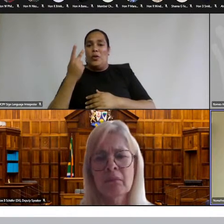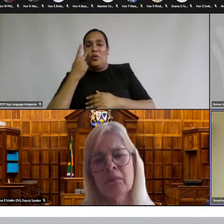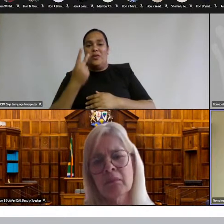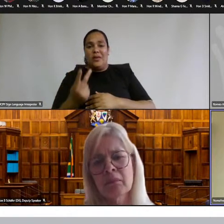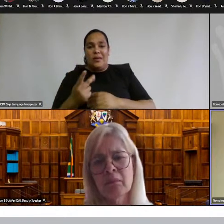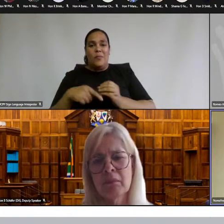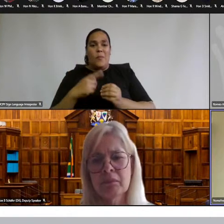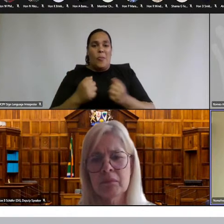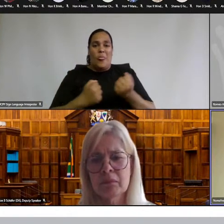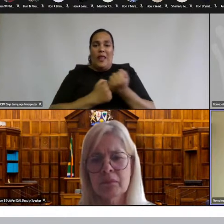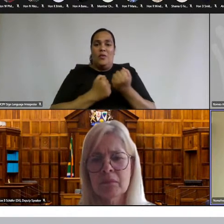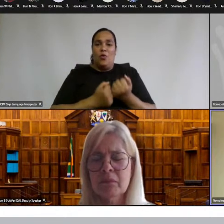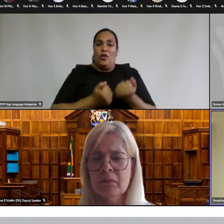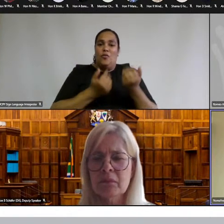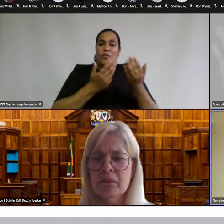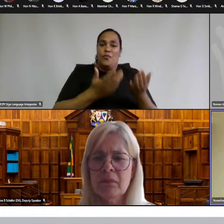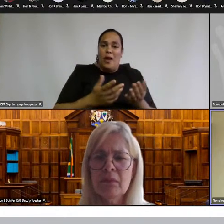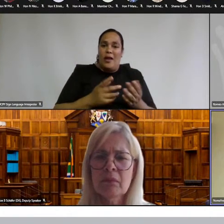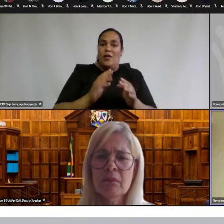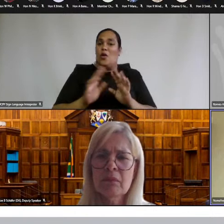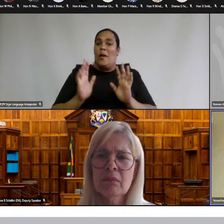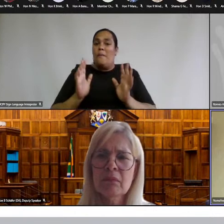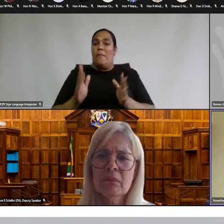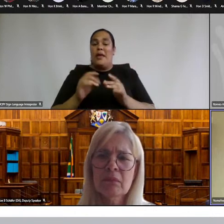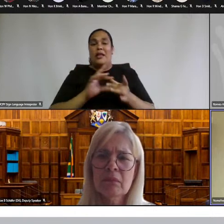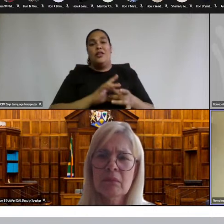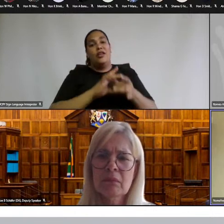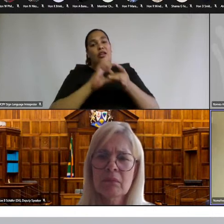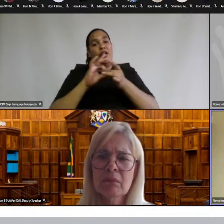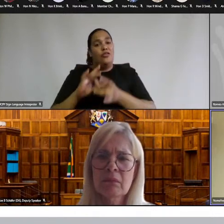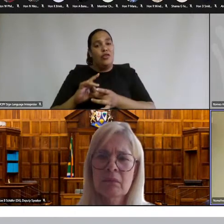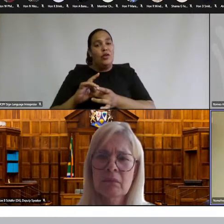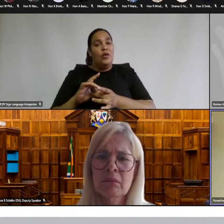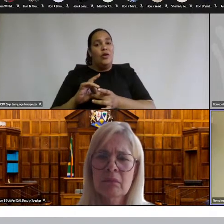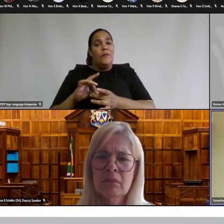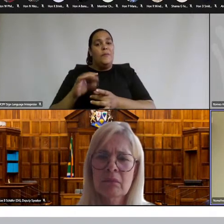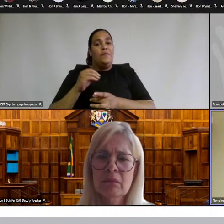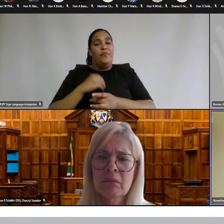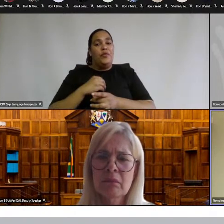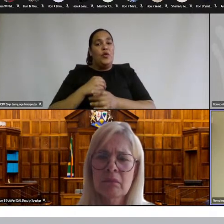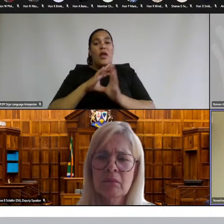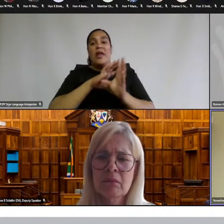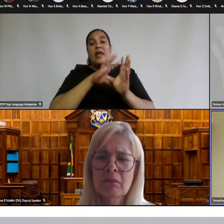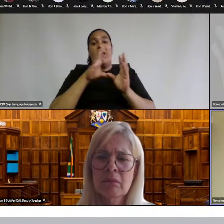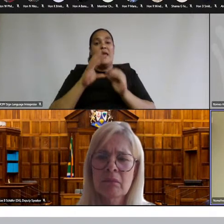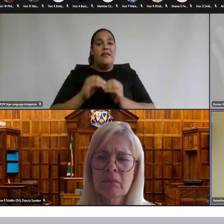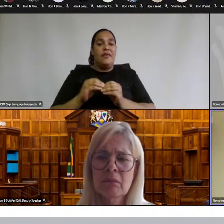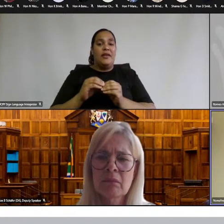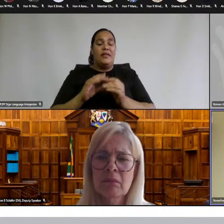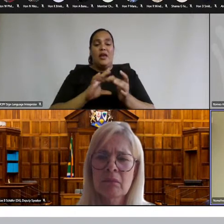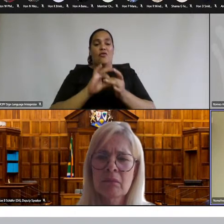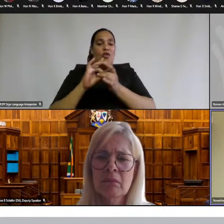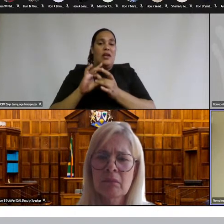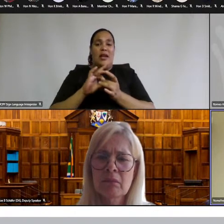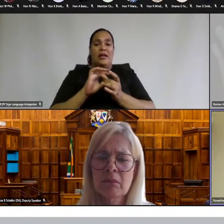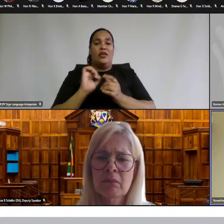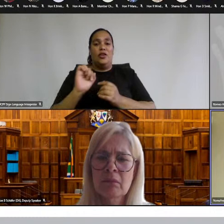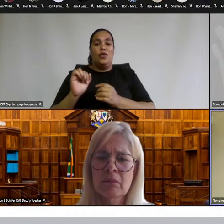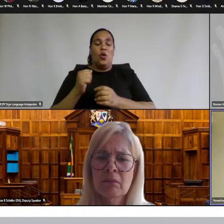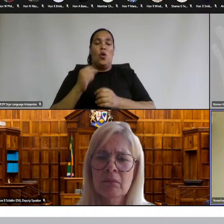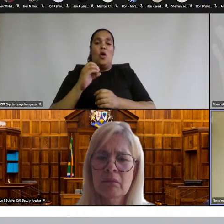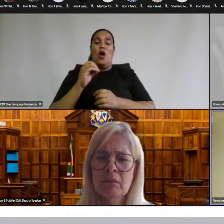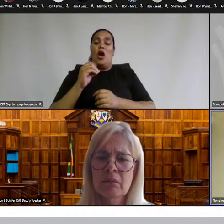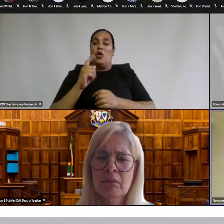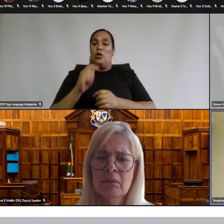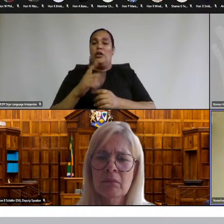of the support we provide, not only in relation to everything related to the occupational health